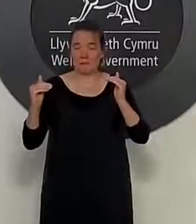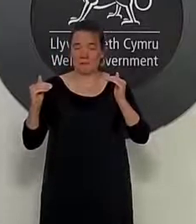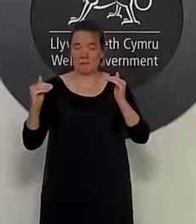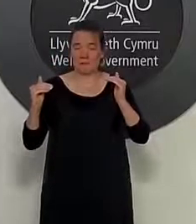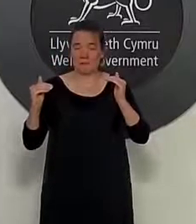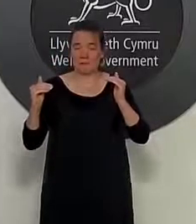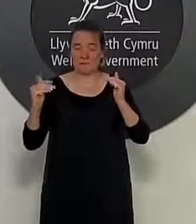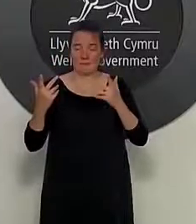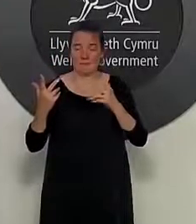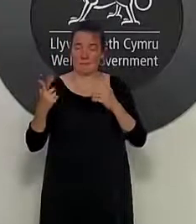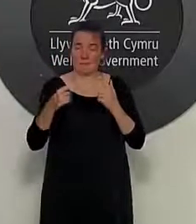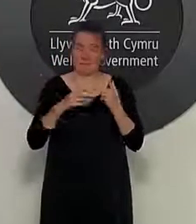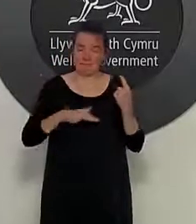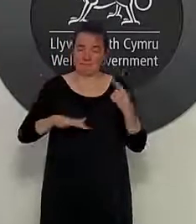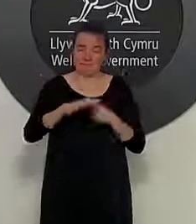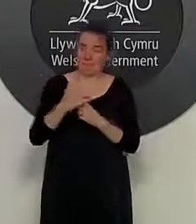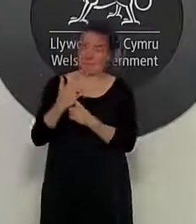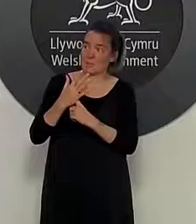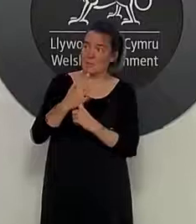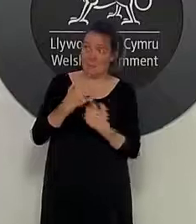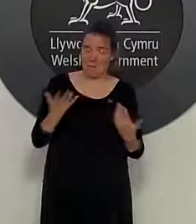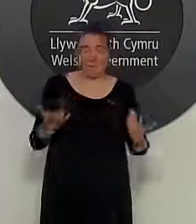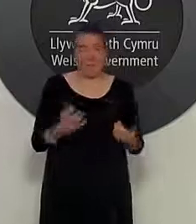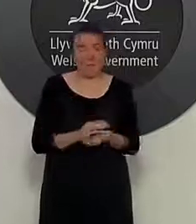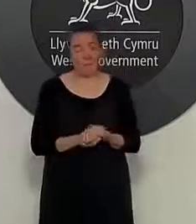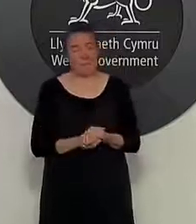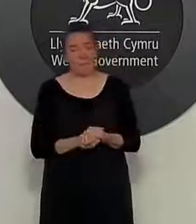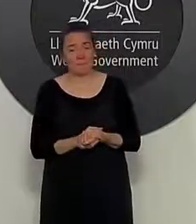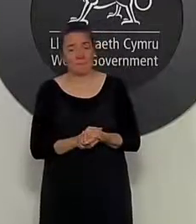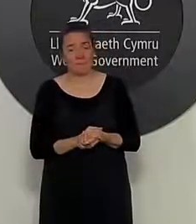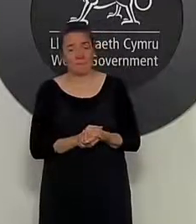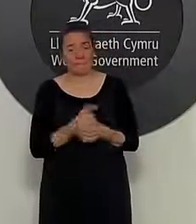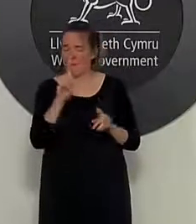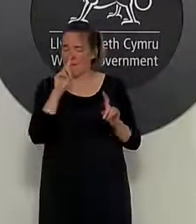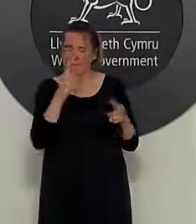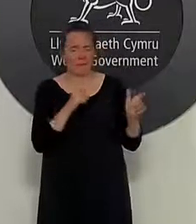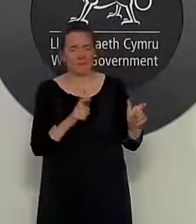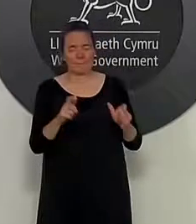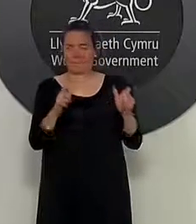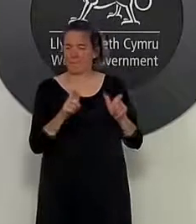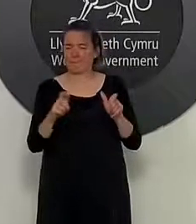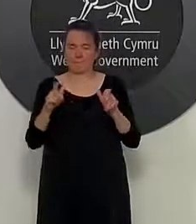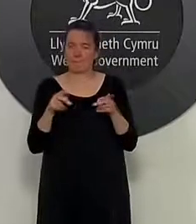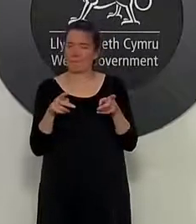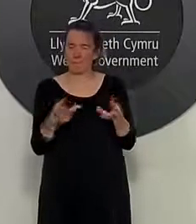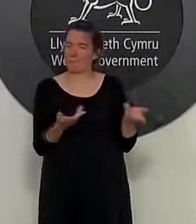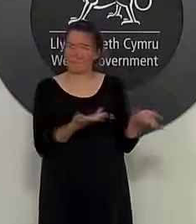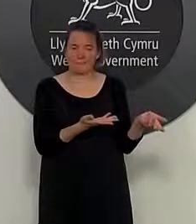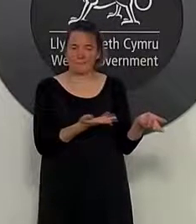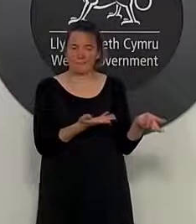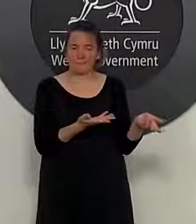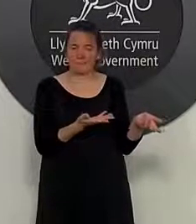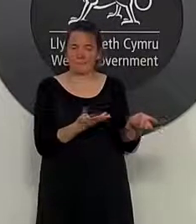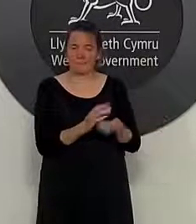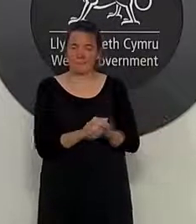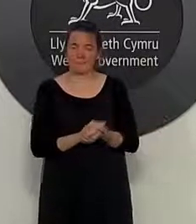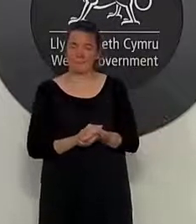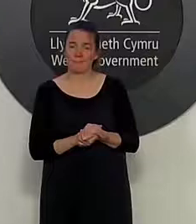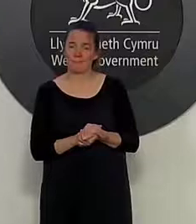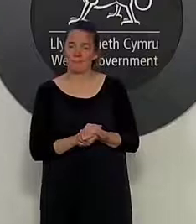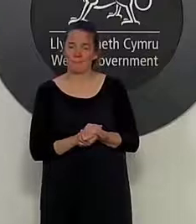of pressure from second homes. And so, you know, it's not sustainable to have that